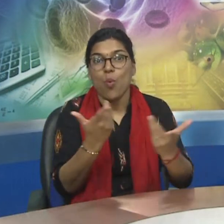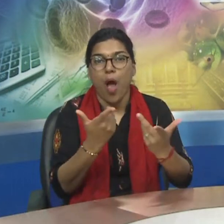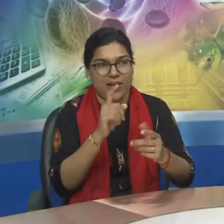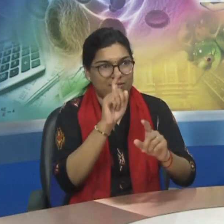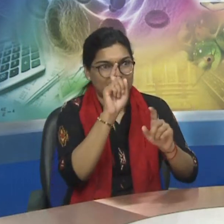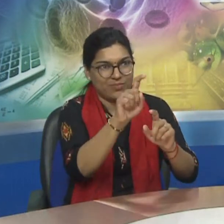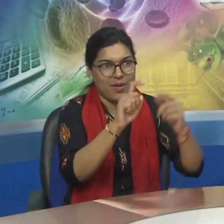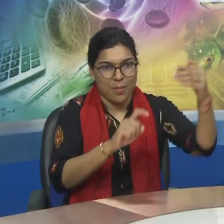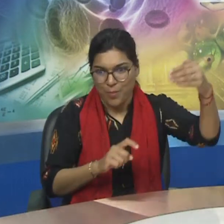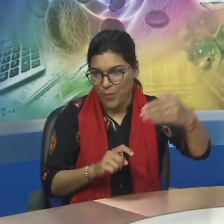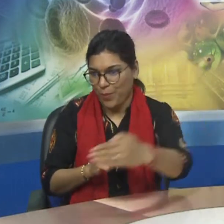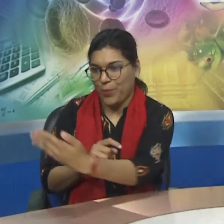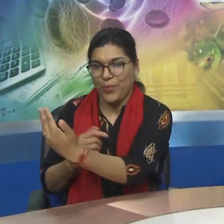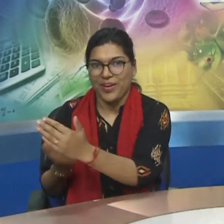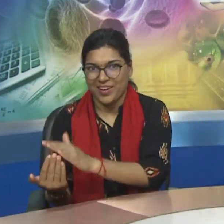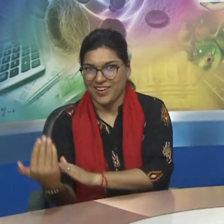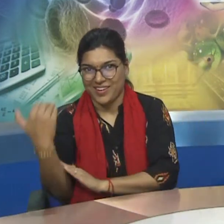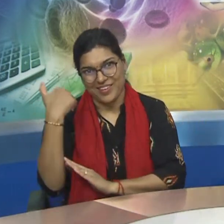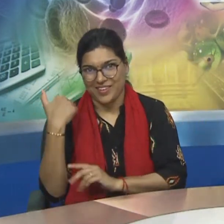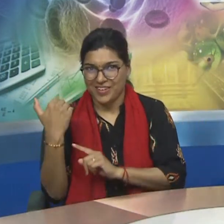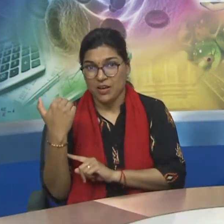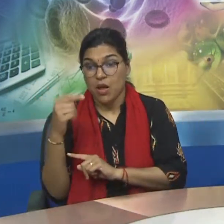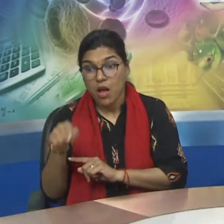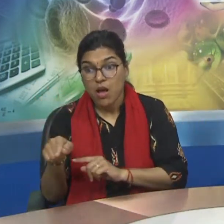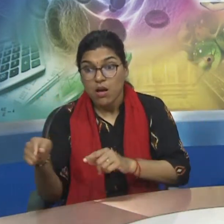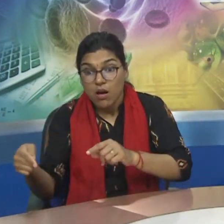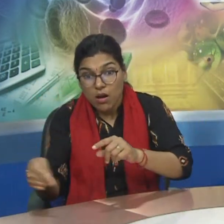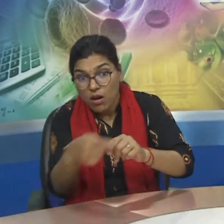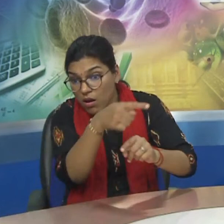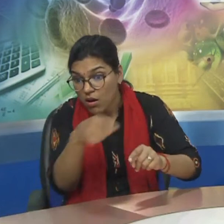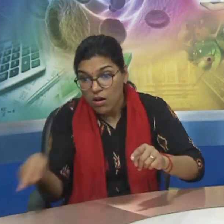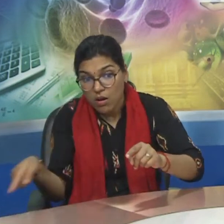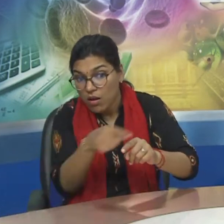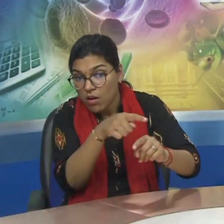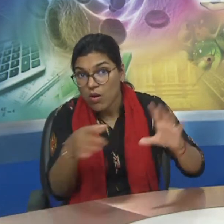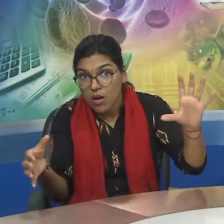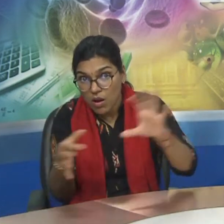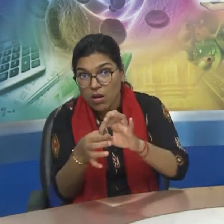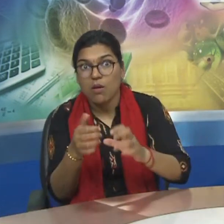So everything you need to mention at this pop-up.